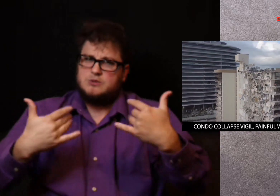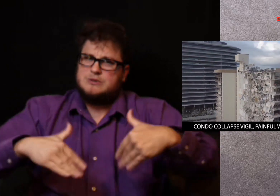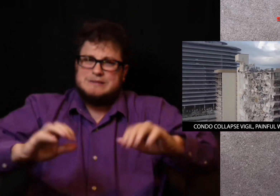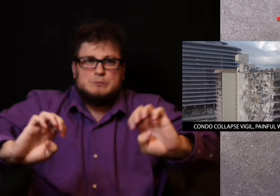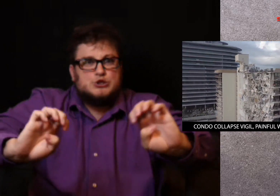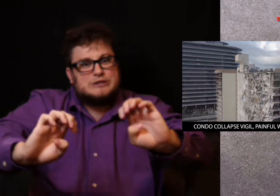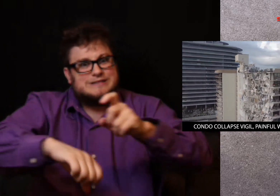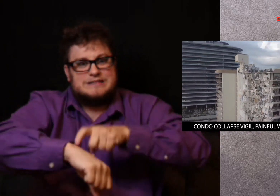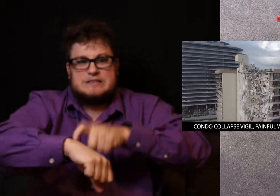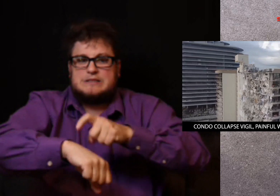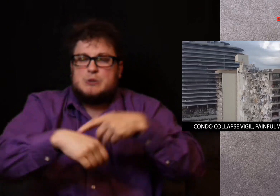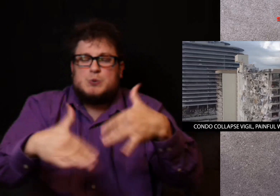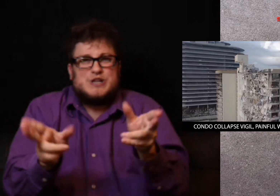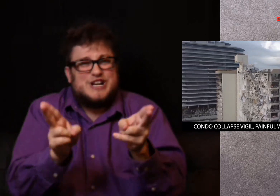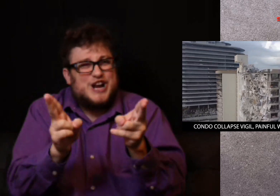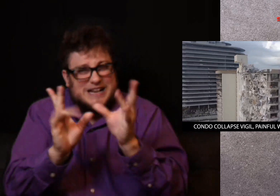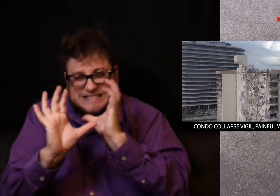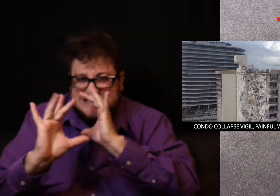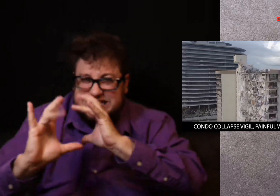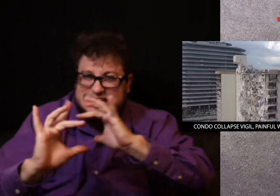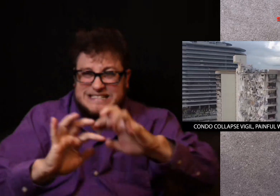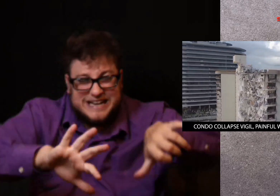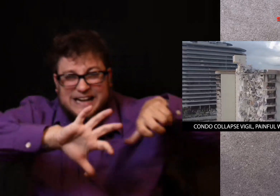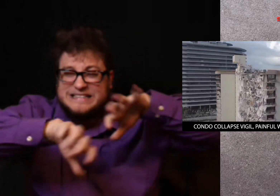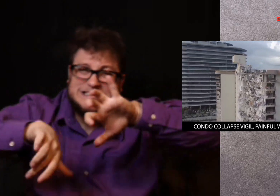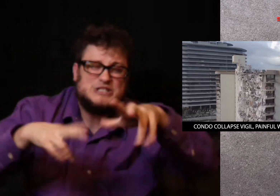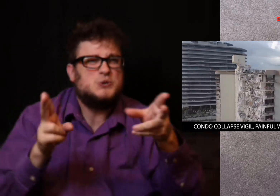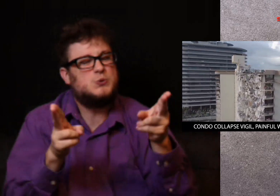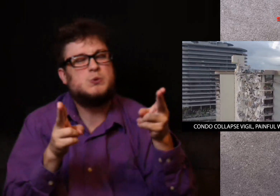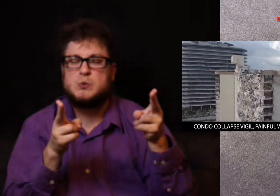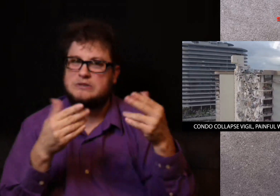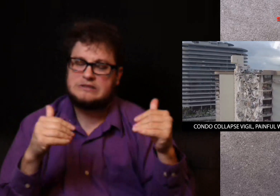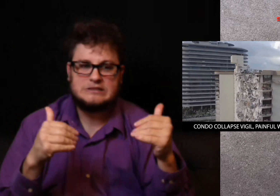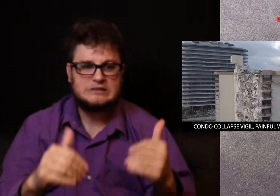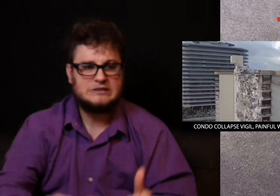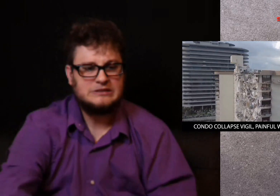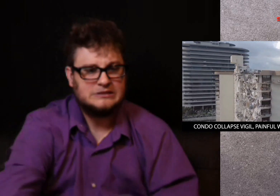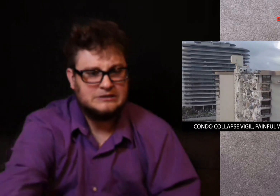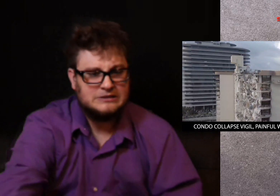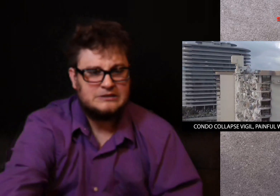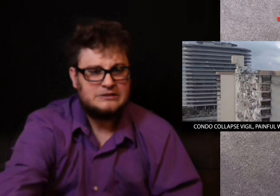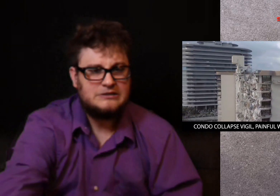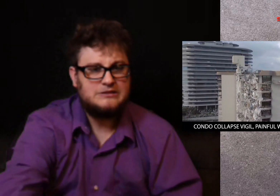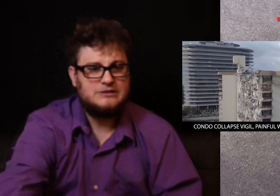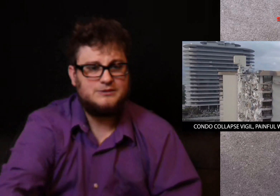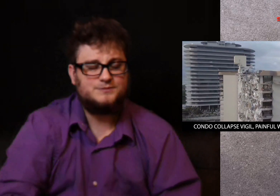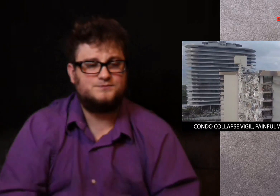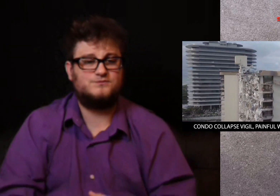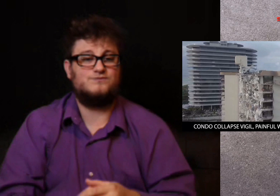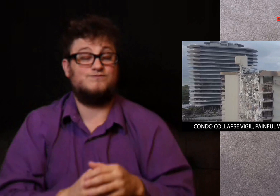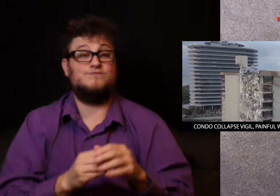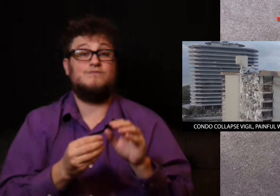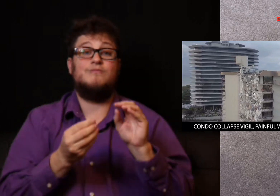And time is of the essence to find any possible survivors at this point.